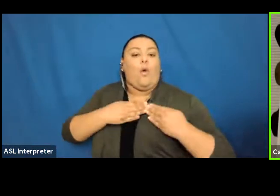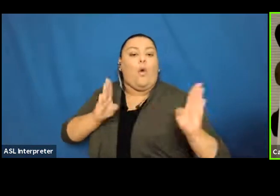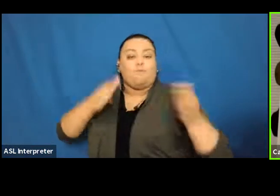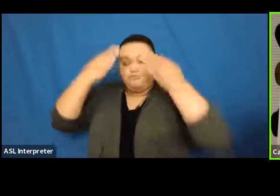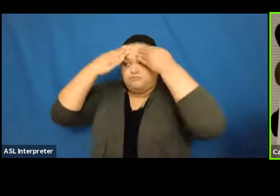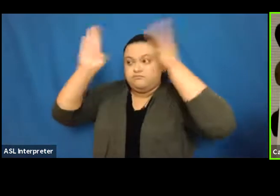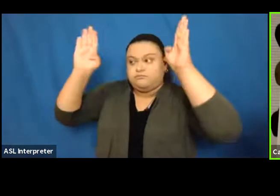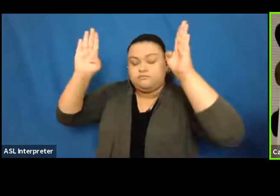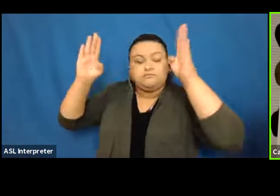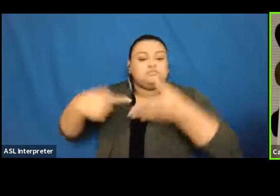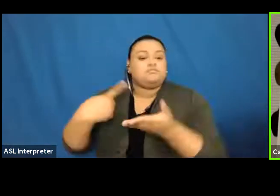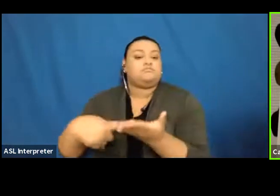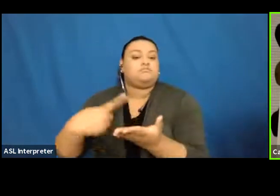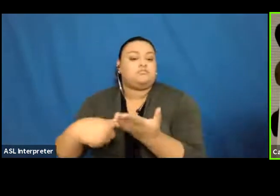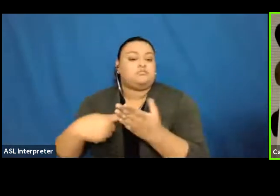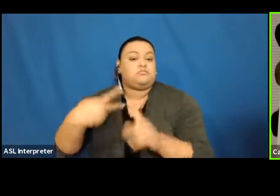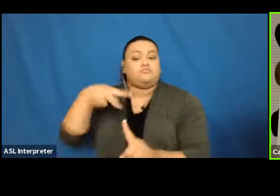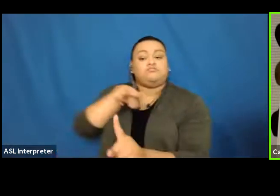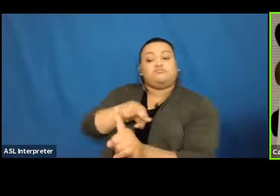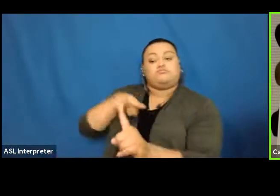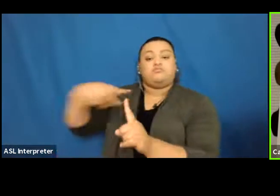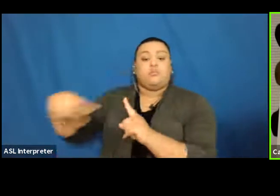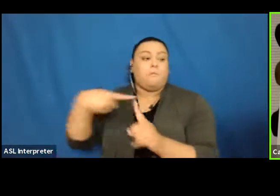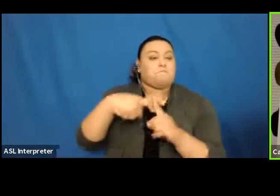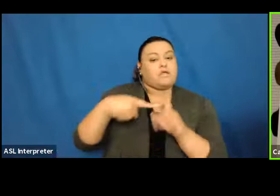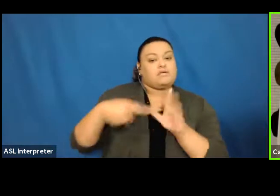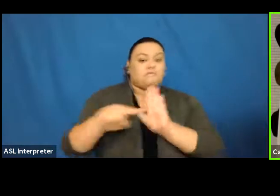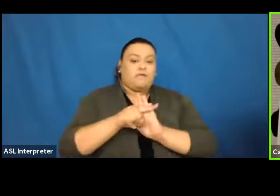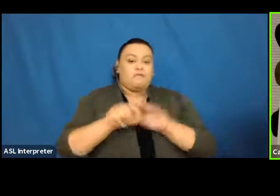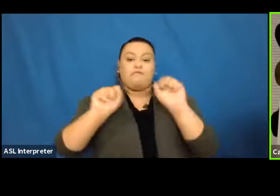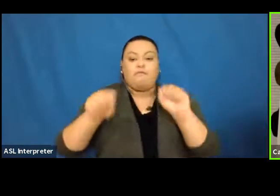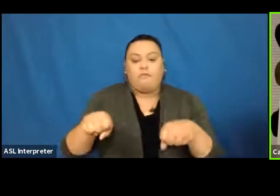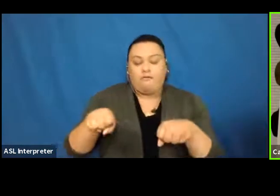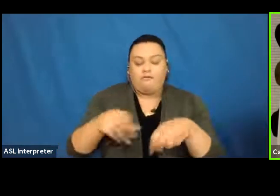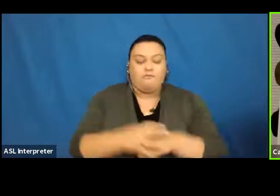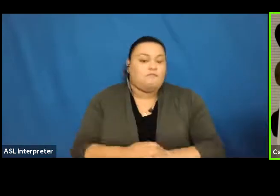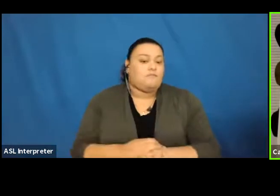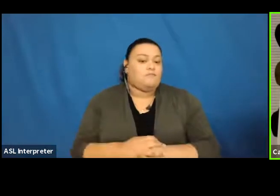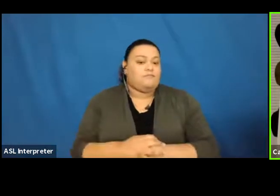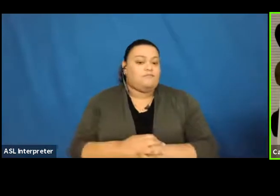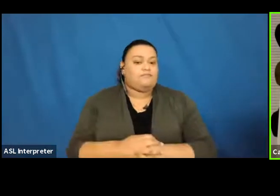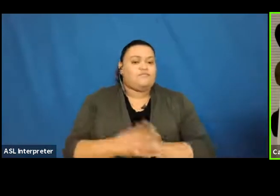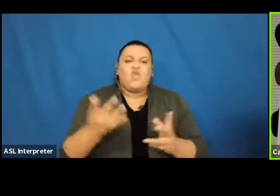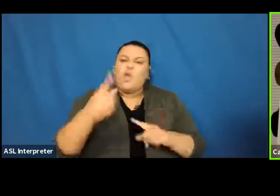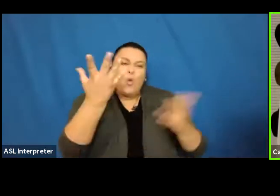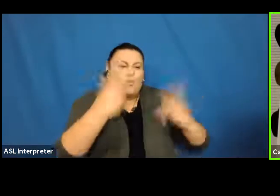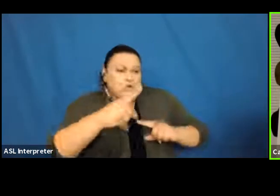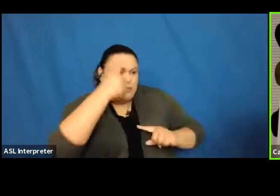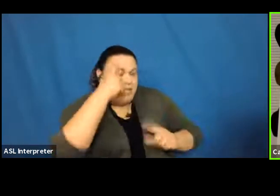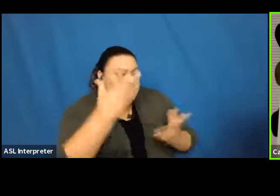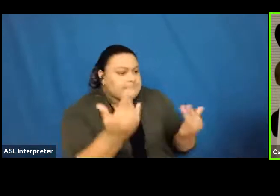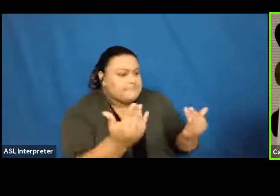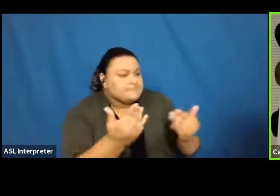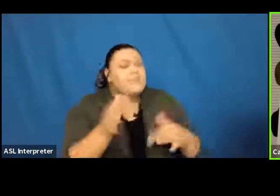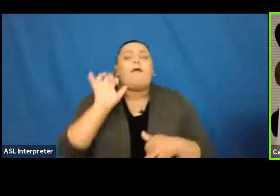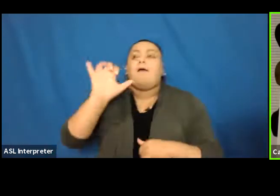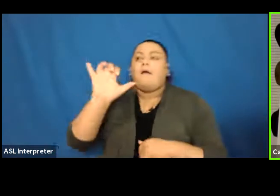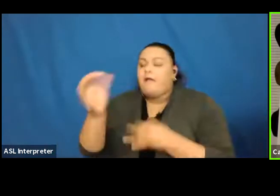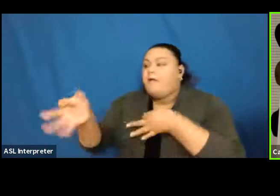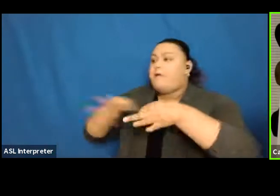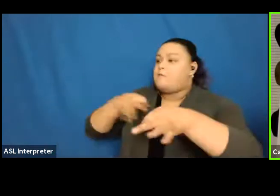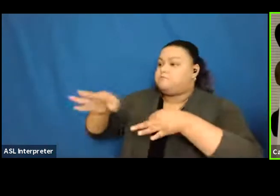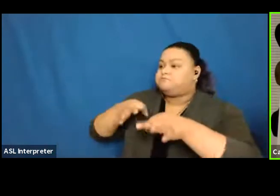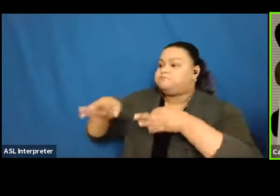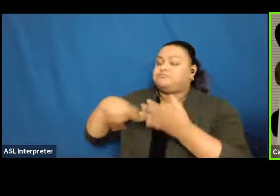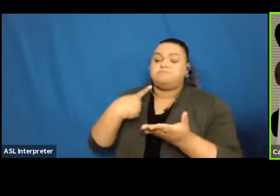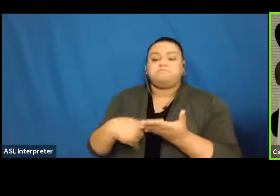cons. Well, let's talk about this, Carlos. I mean, why do you think this? Right? This is what I think. Well, compare. No, well, okay, and then argue with that.